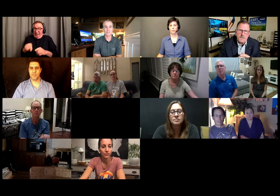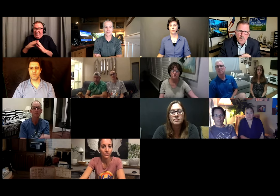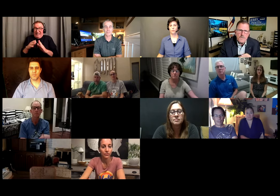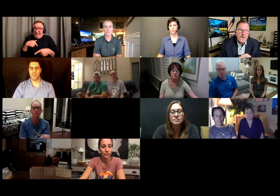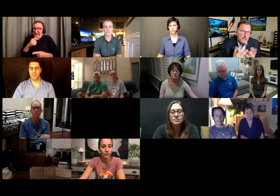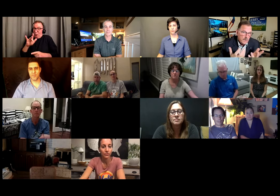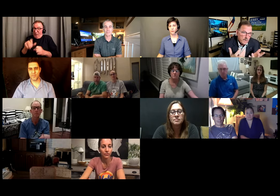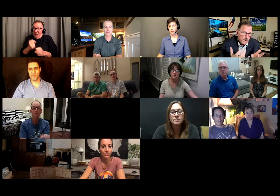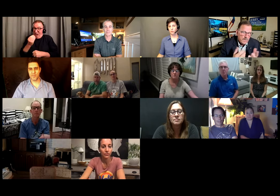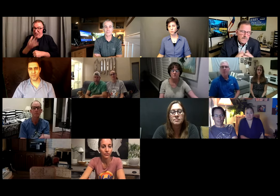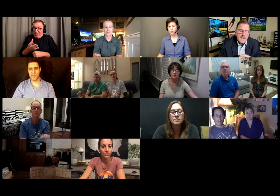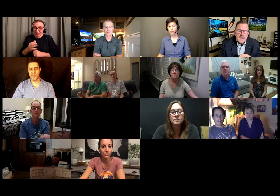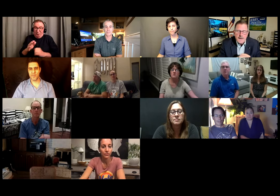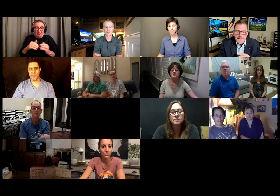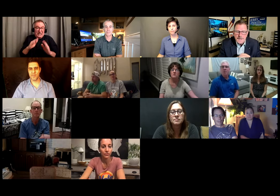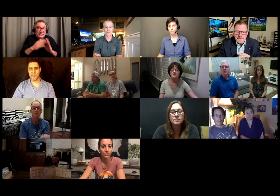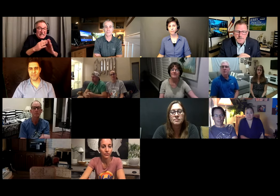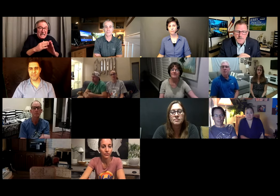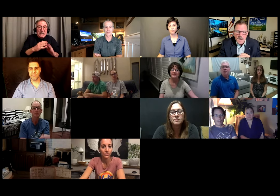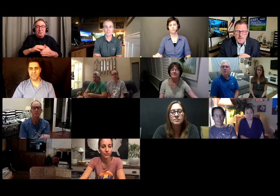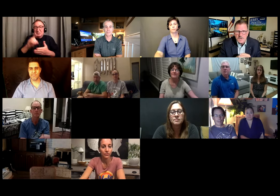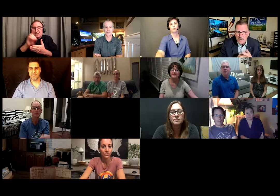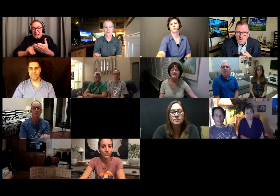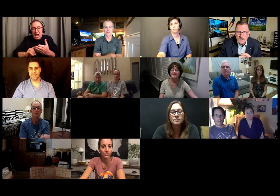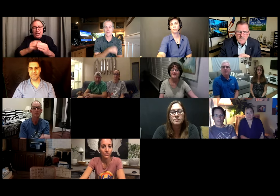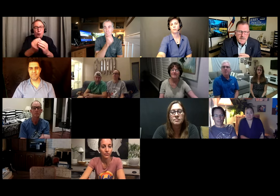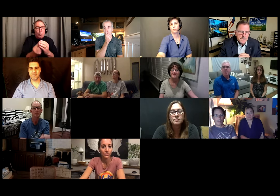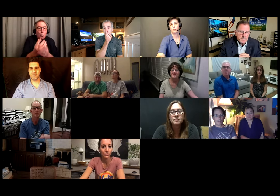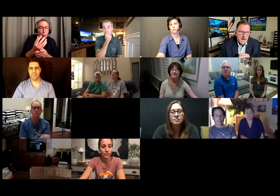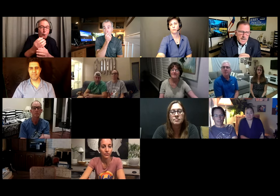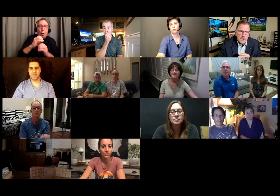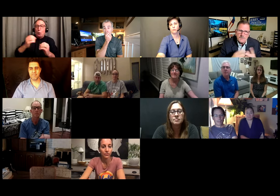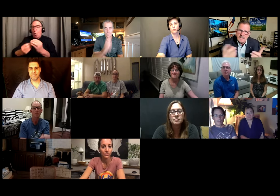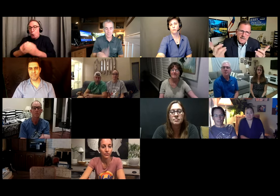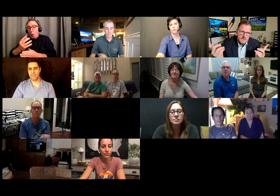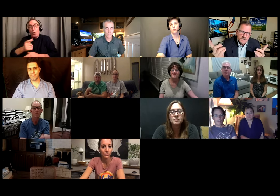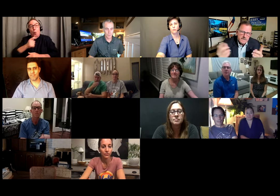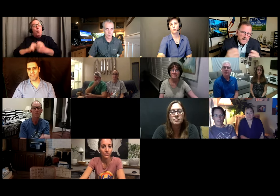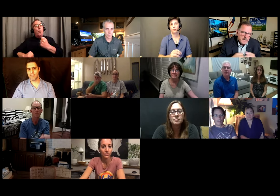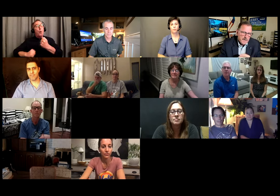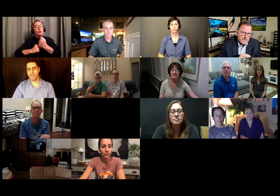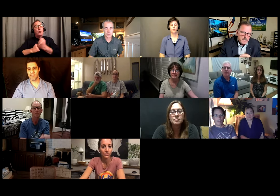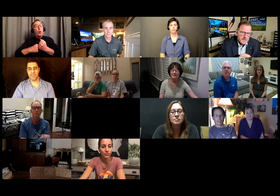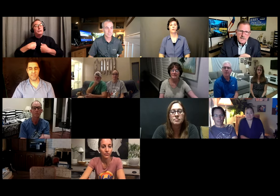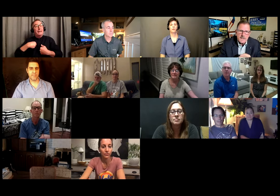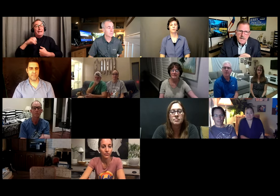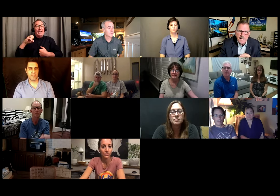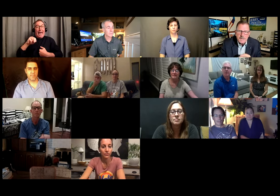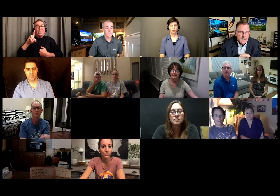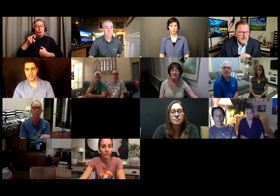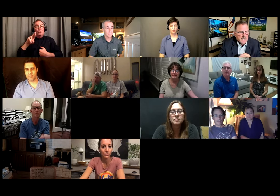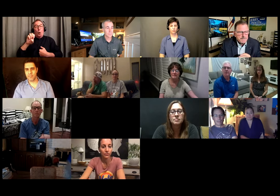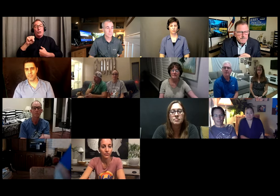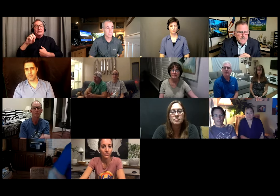design, growth, no growth. I'm endorsed by both sides of political